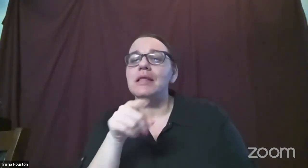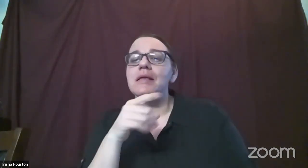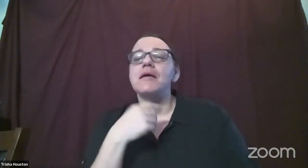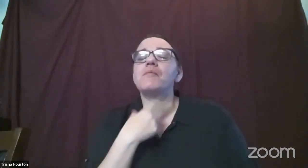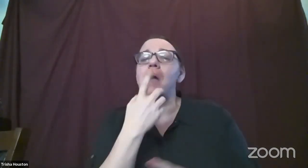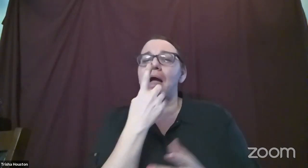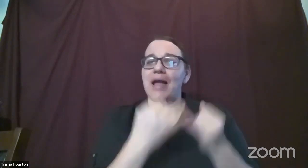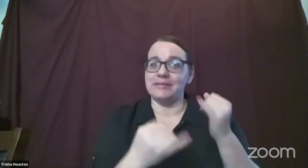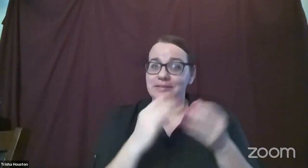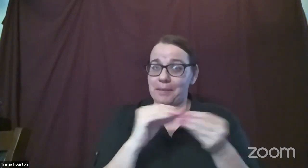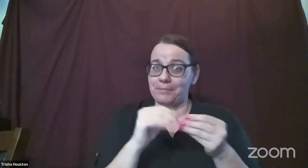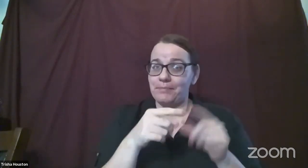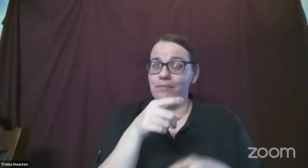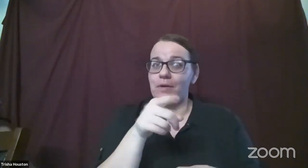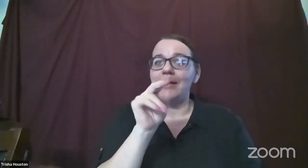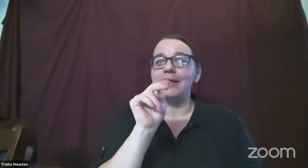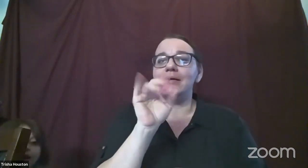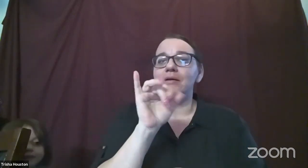open and watching for that.